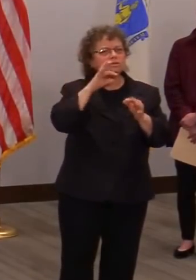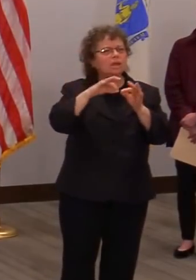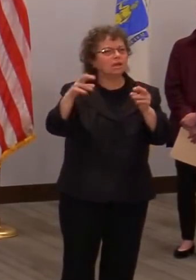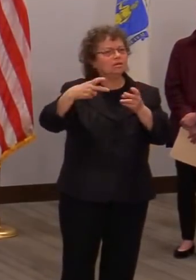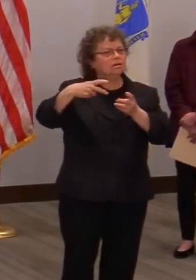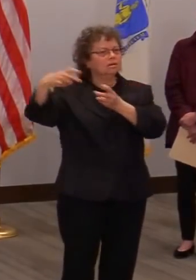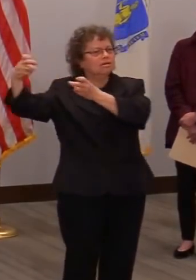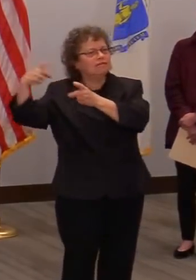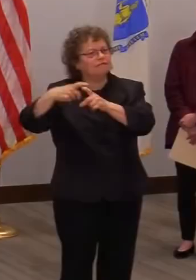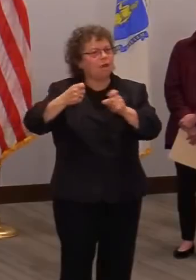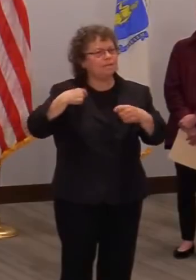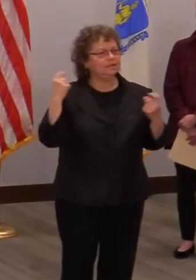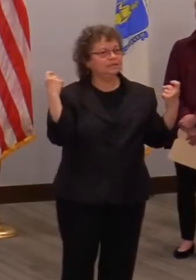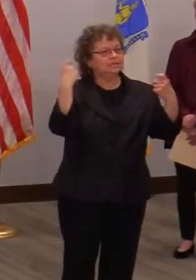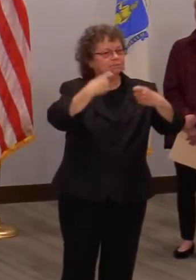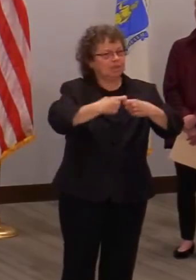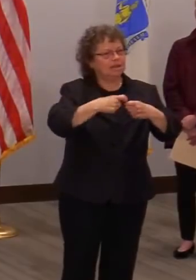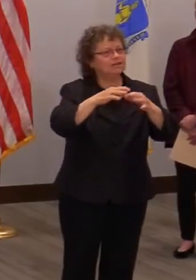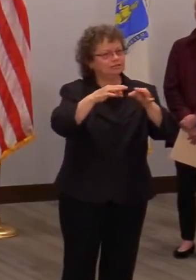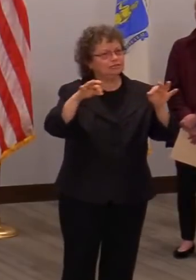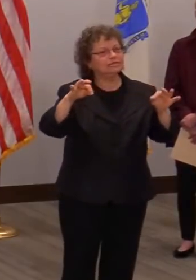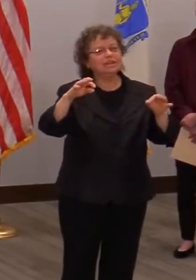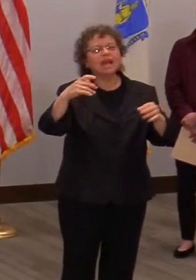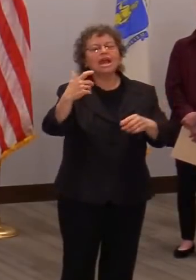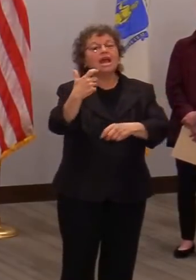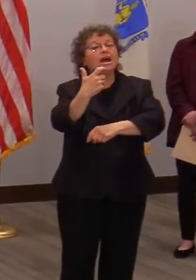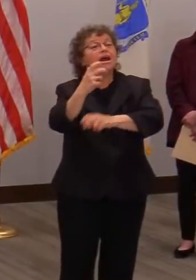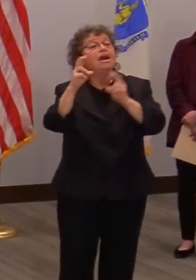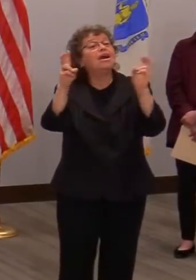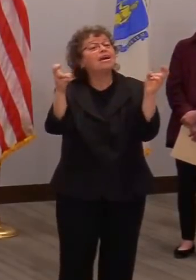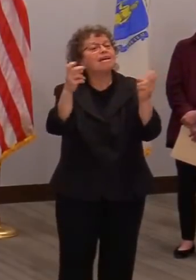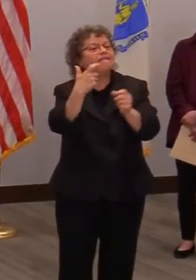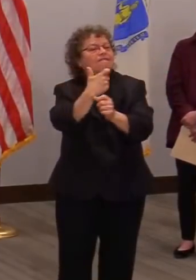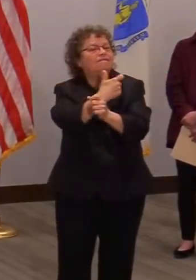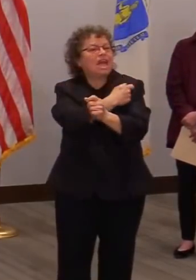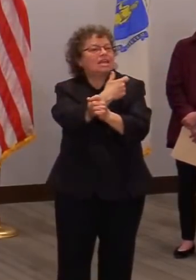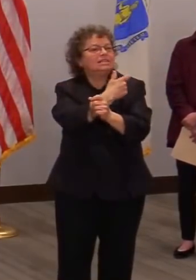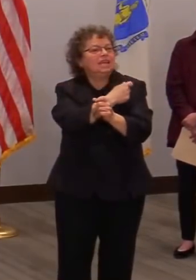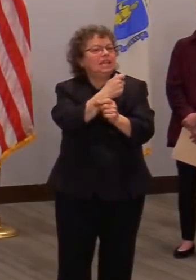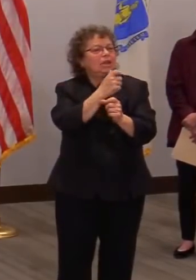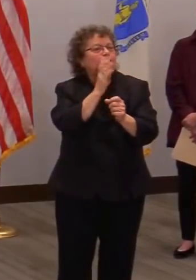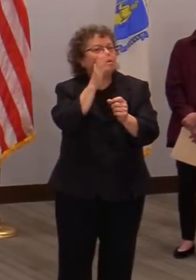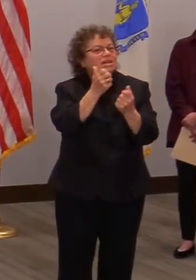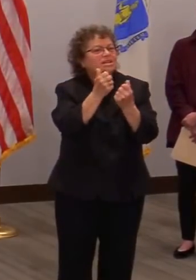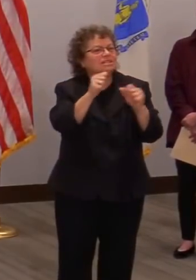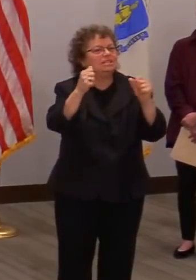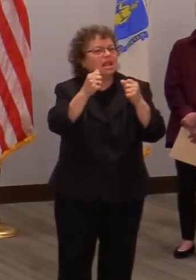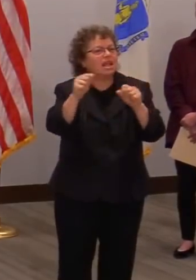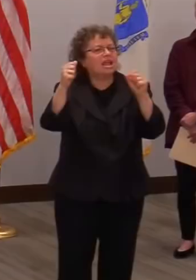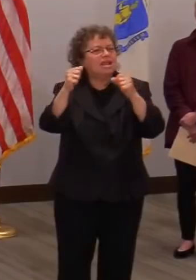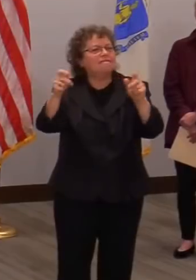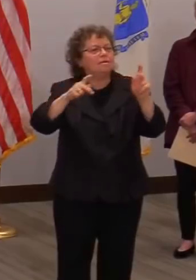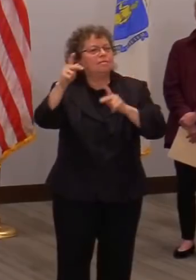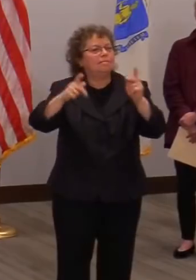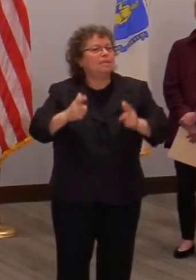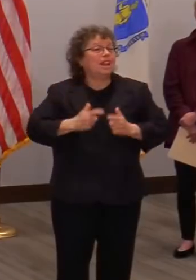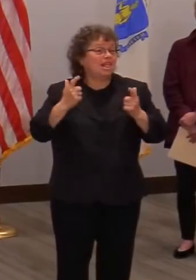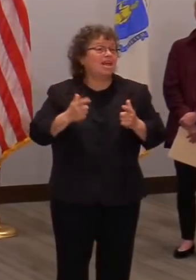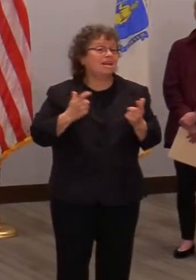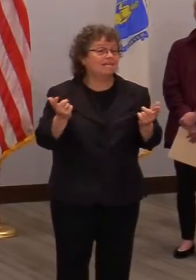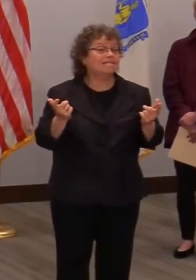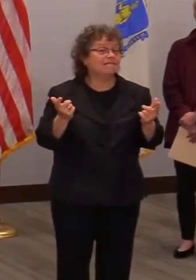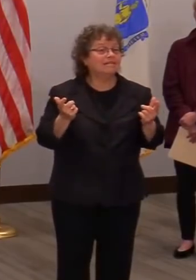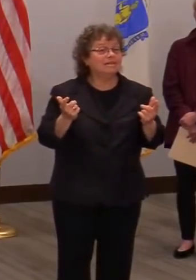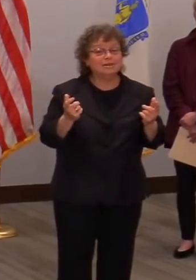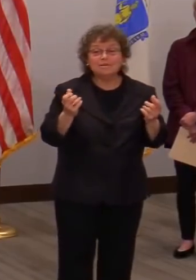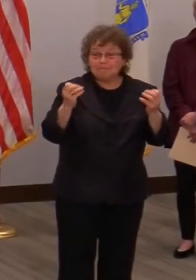La Vacuna Salva Vidas, the campaign, the vaccine saves lives. And while this may be a very super obvious concept